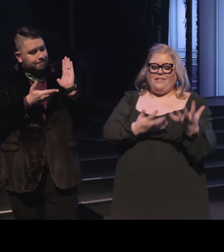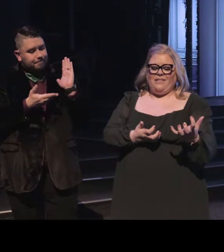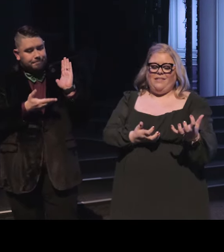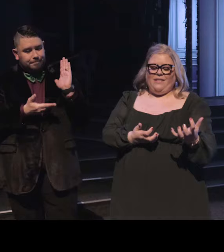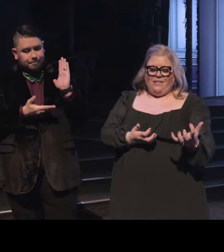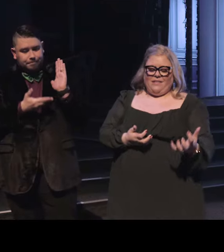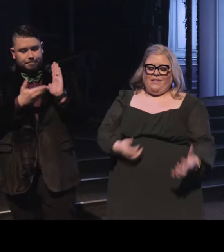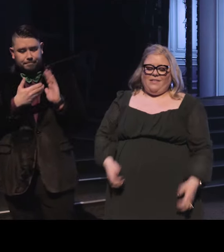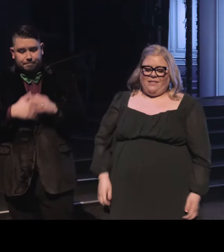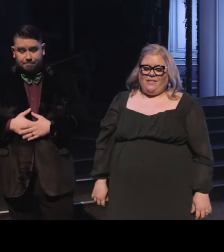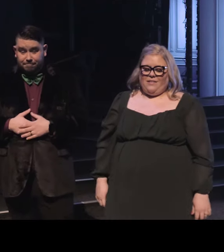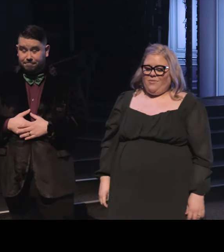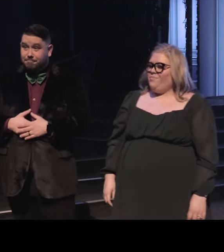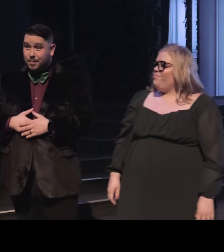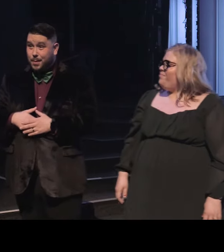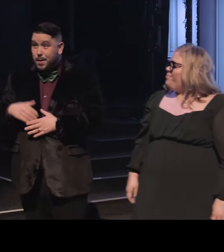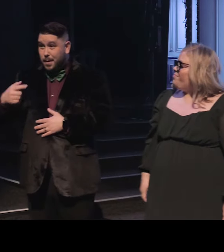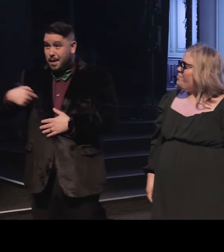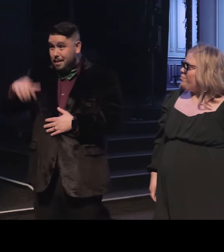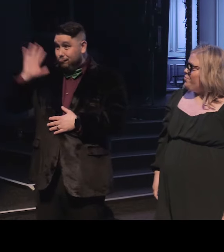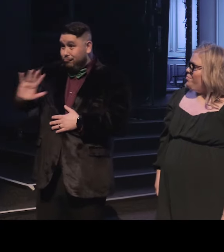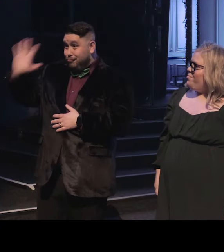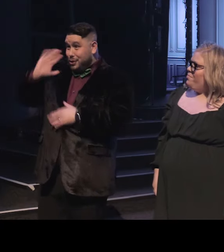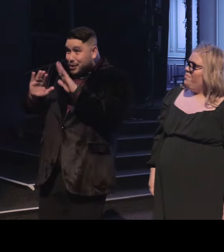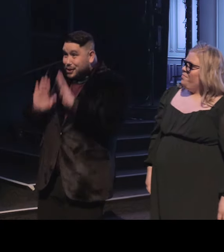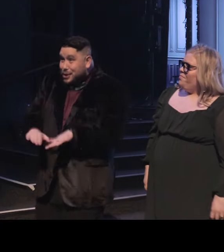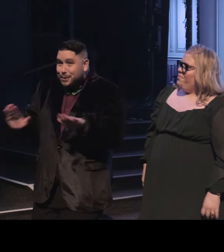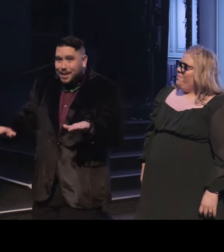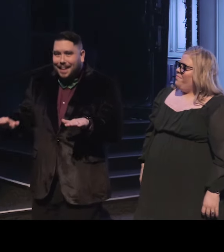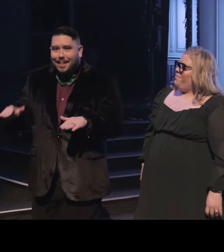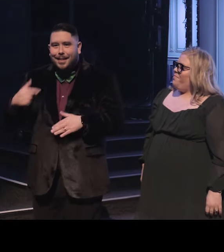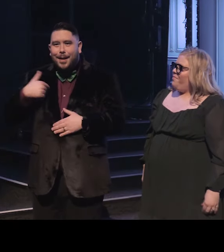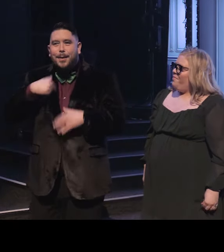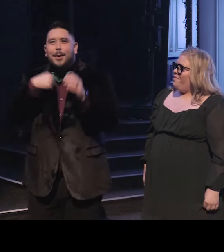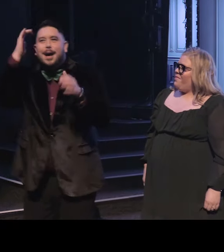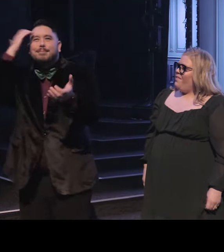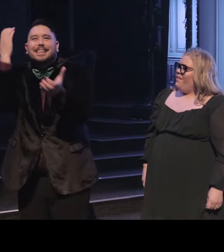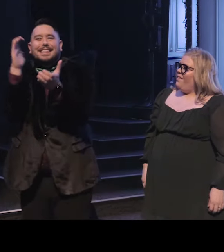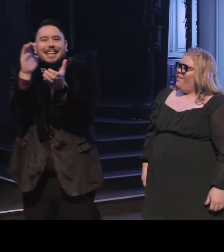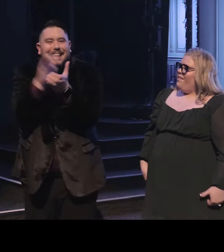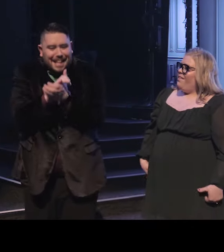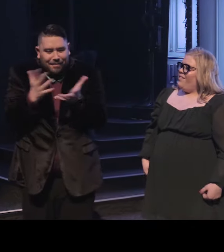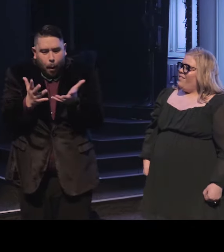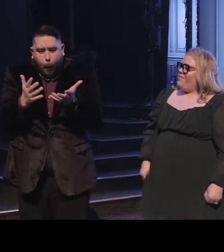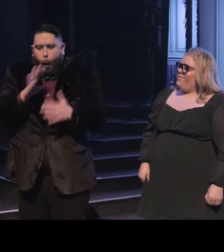Children, we believe